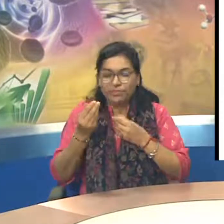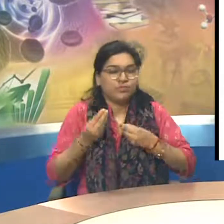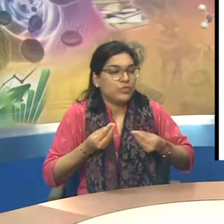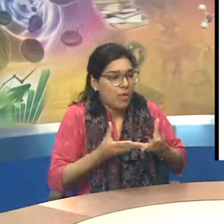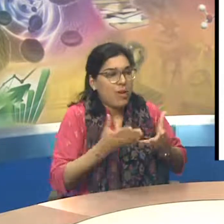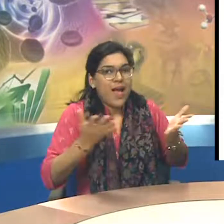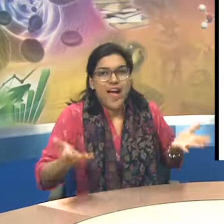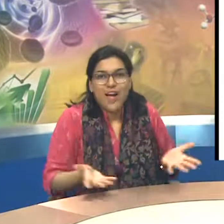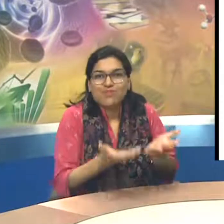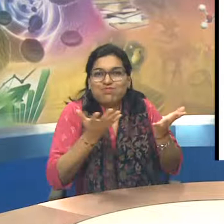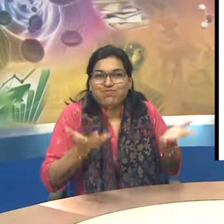personnel.